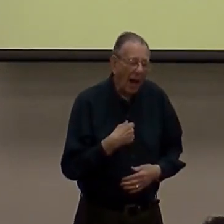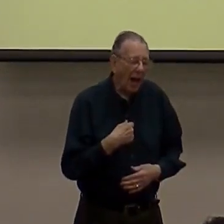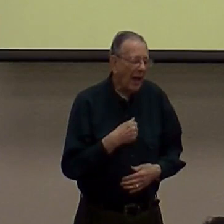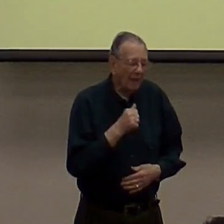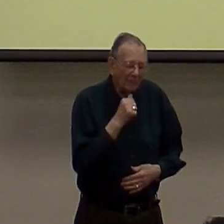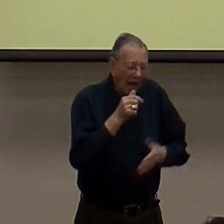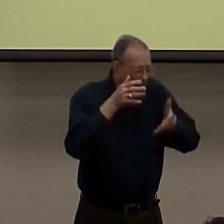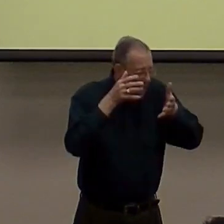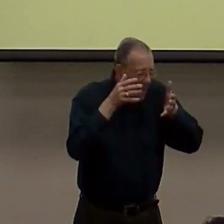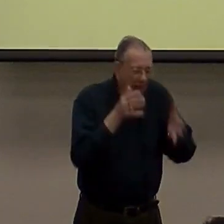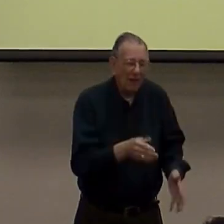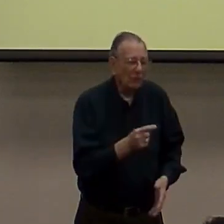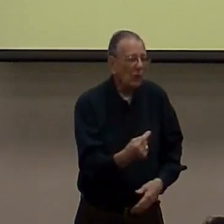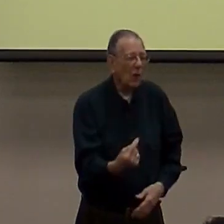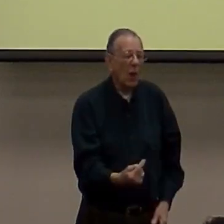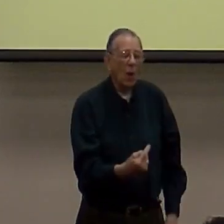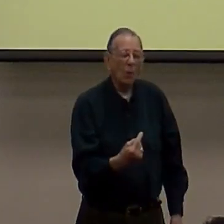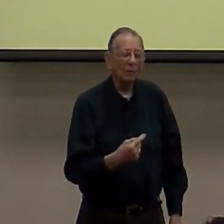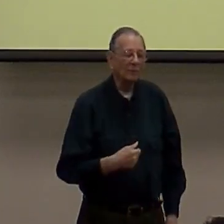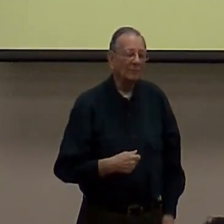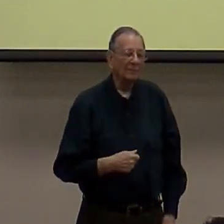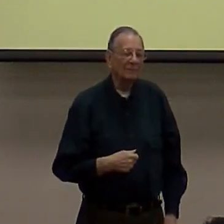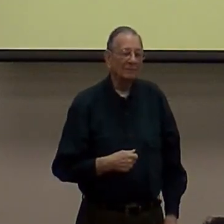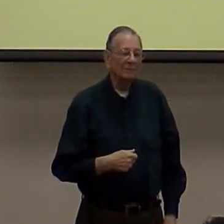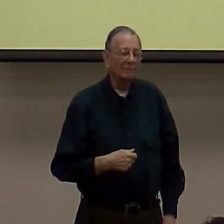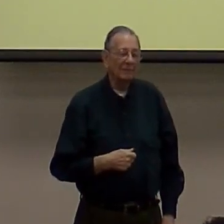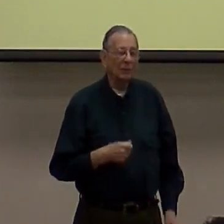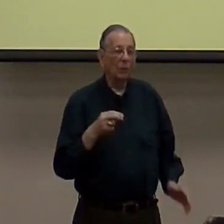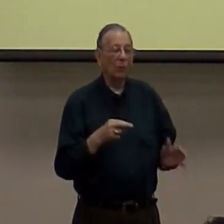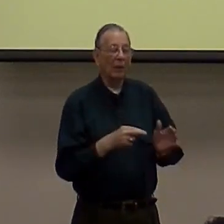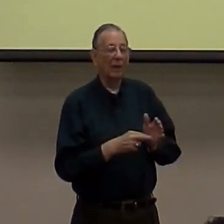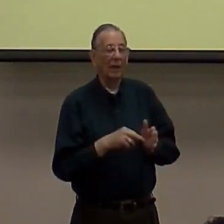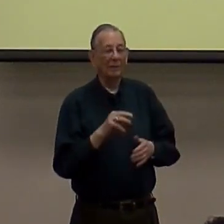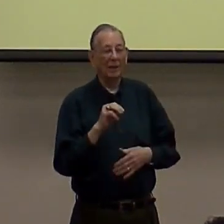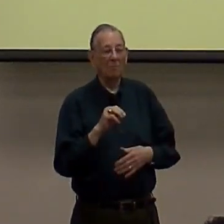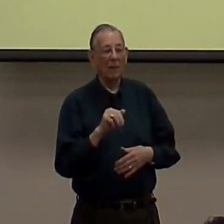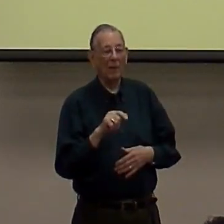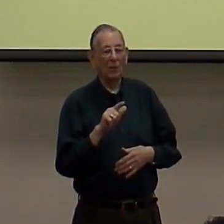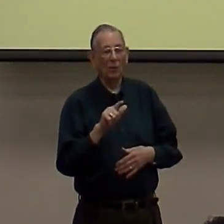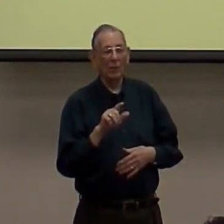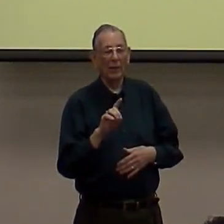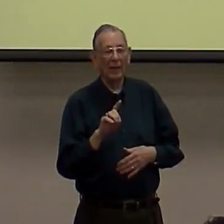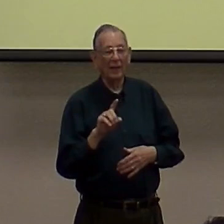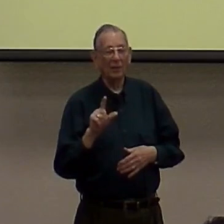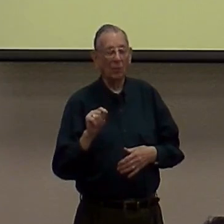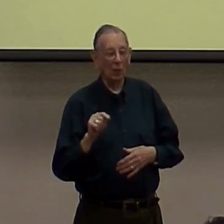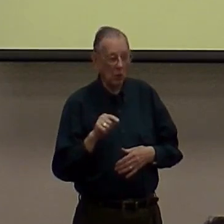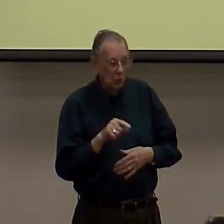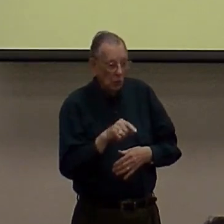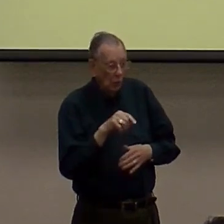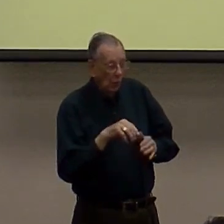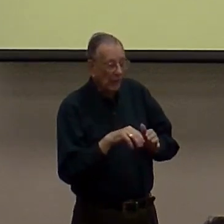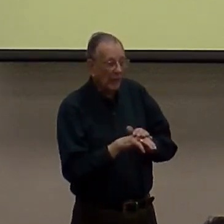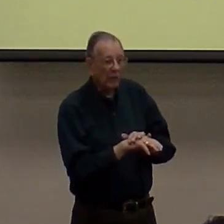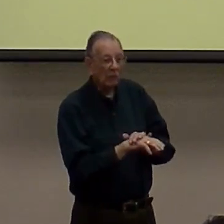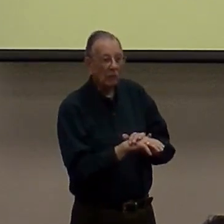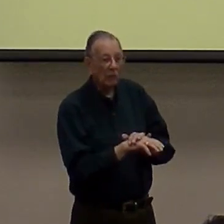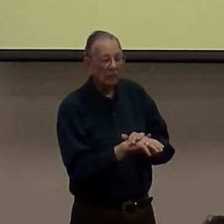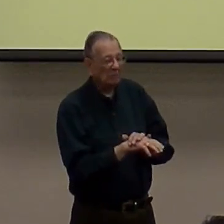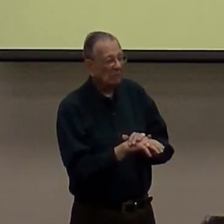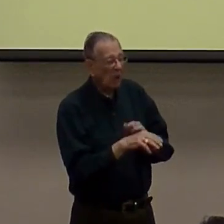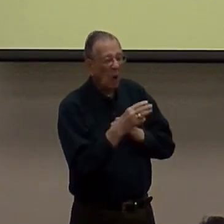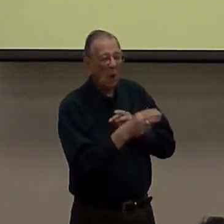not left you alone. And then you recognize, of course, Matthew 28:20. You're going into an intimidating